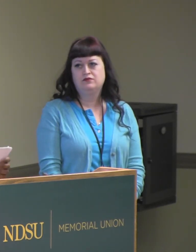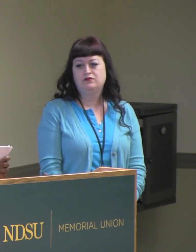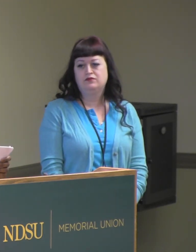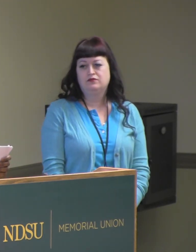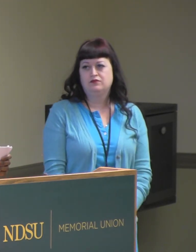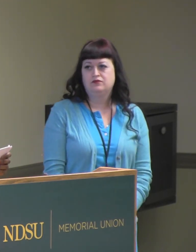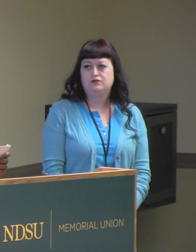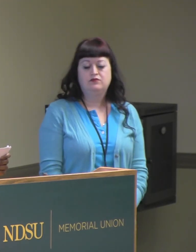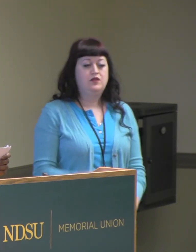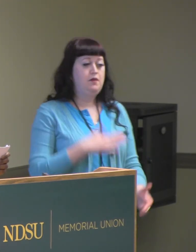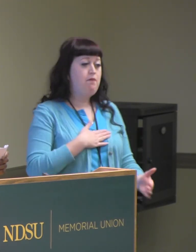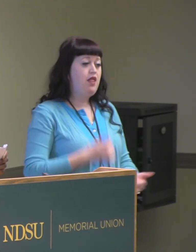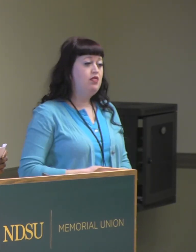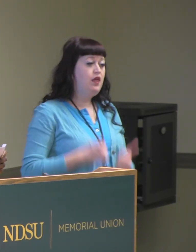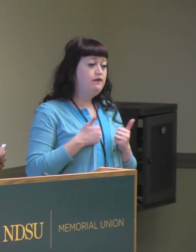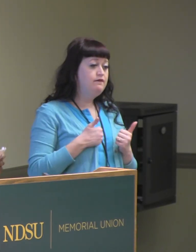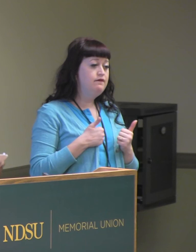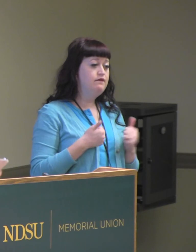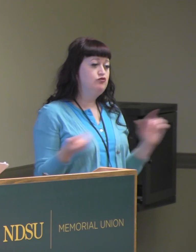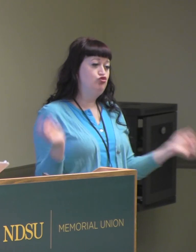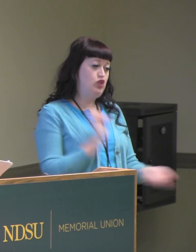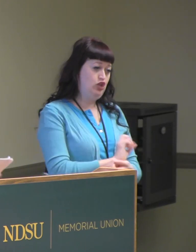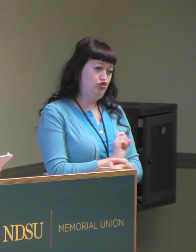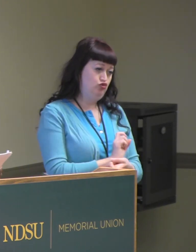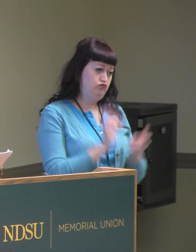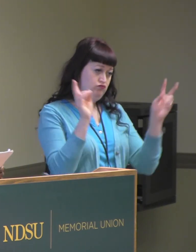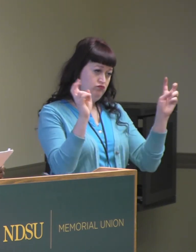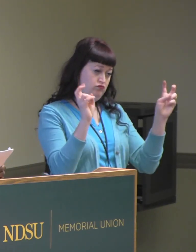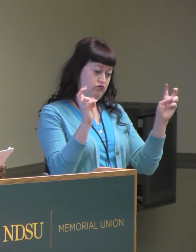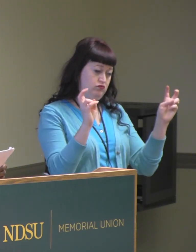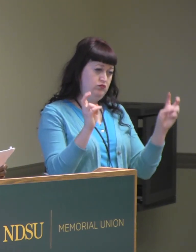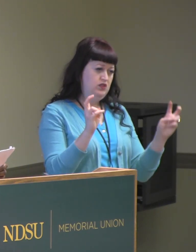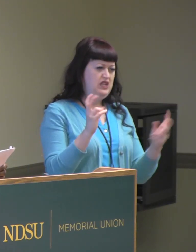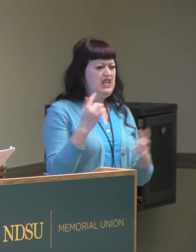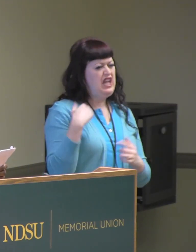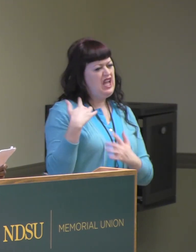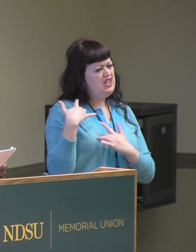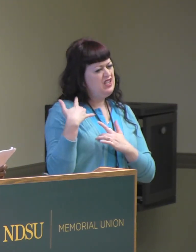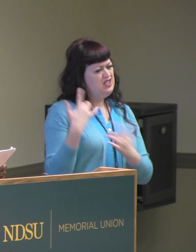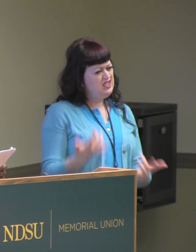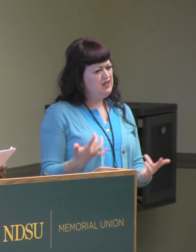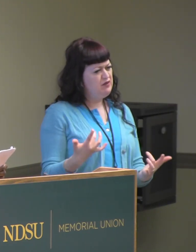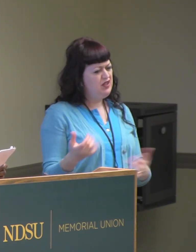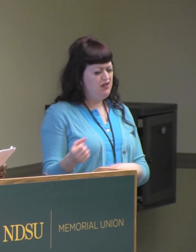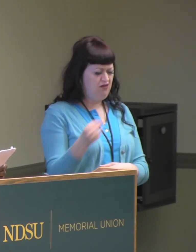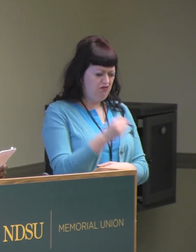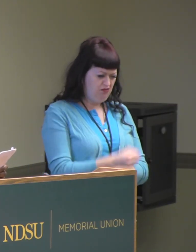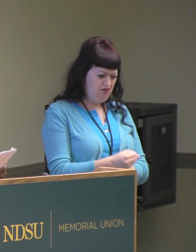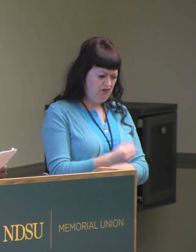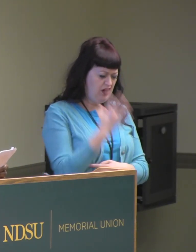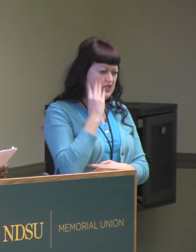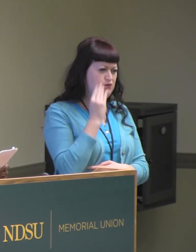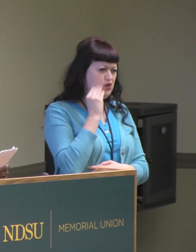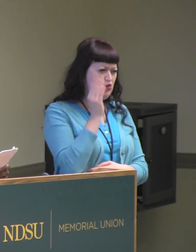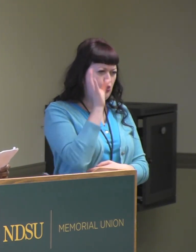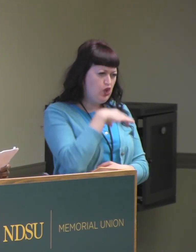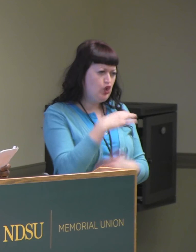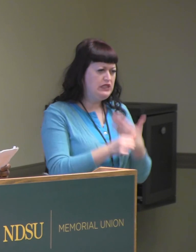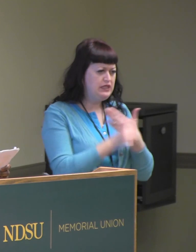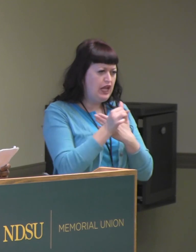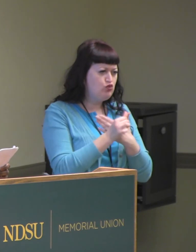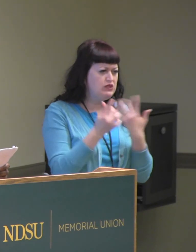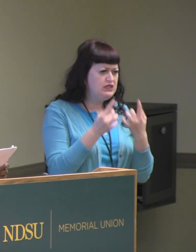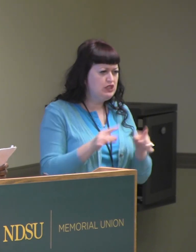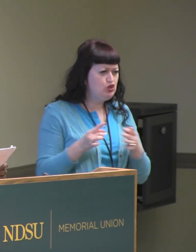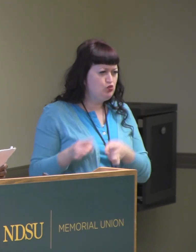my loved family changed. I have a history of finding myself in a weird and dangerous situations. I had a